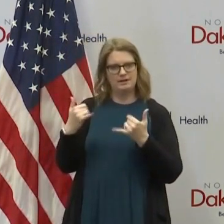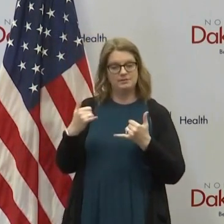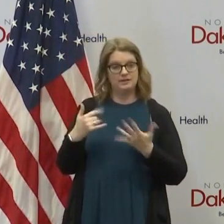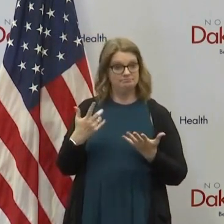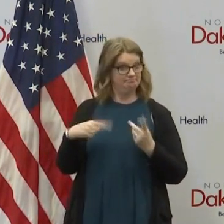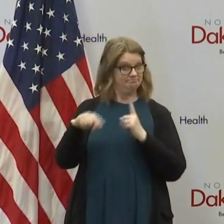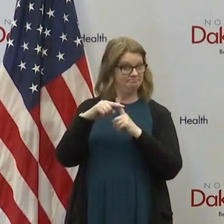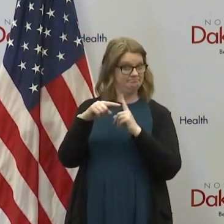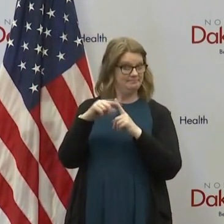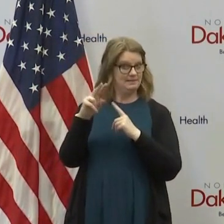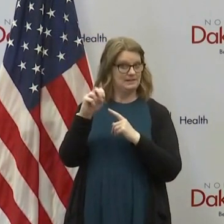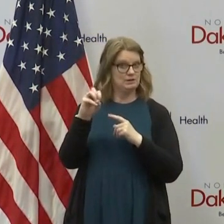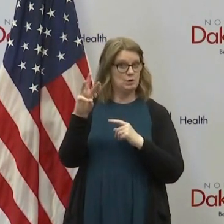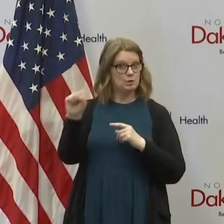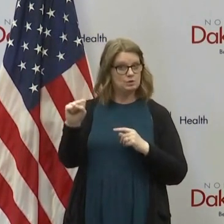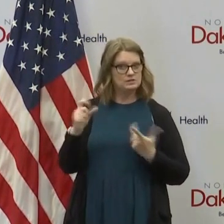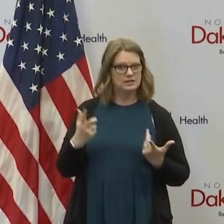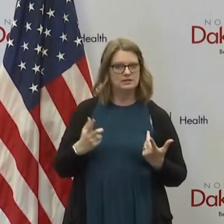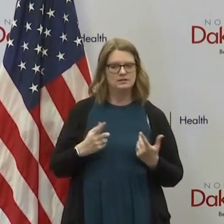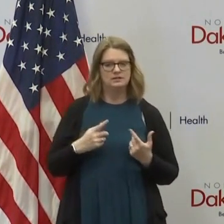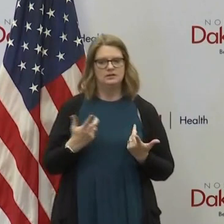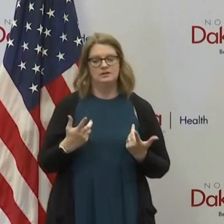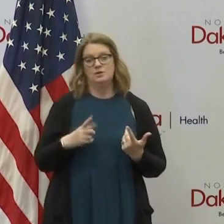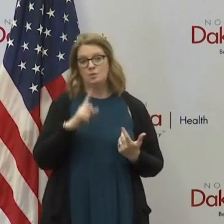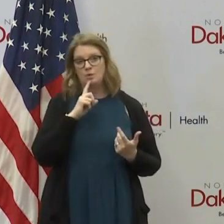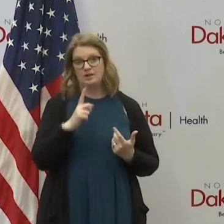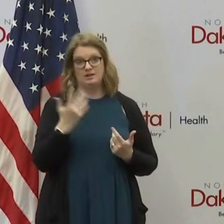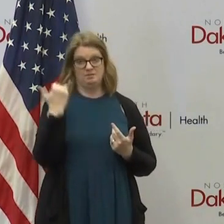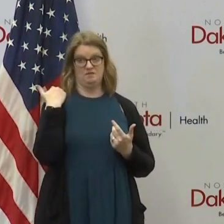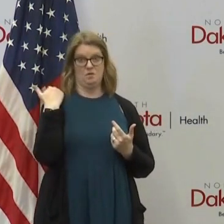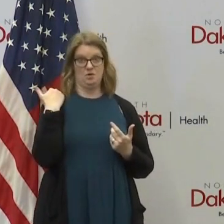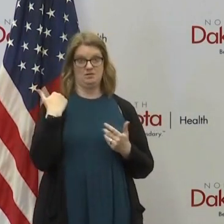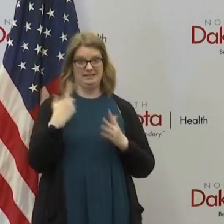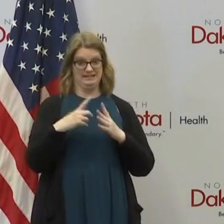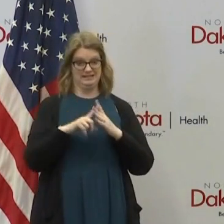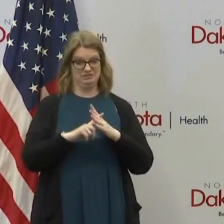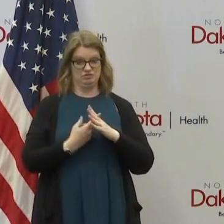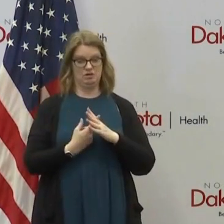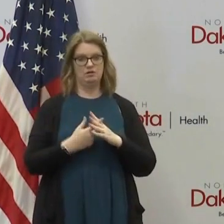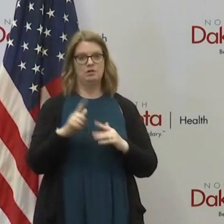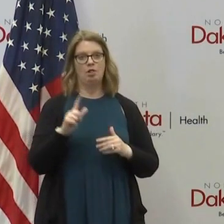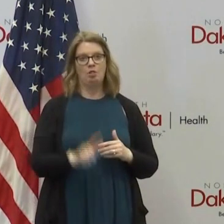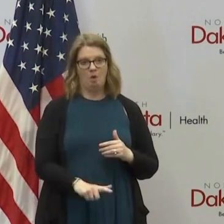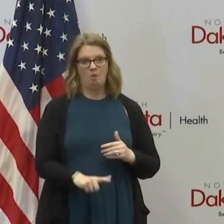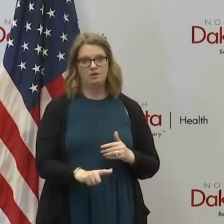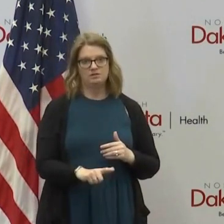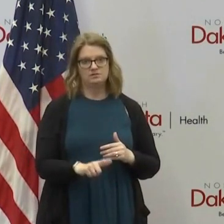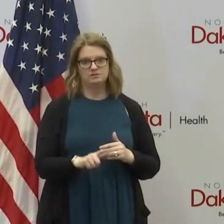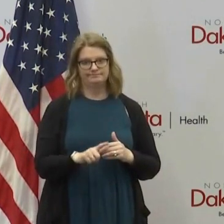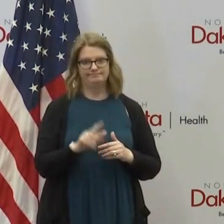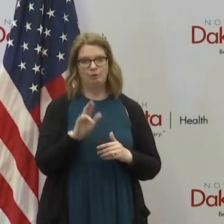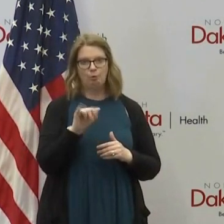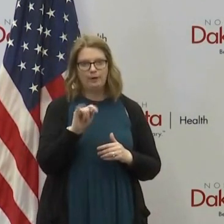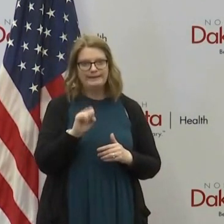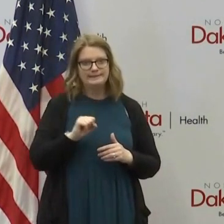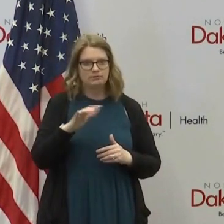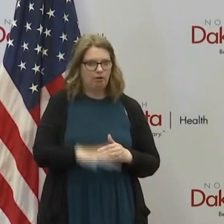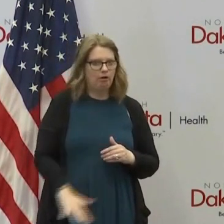good news here. It's never, when we were one of the lowest states in the nation in terms of unemployment, it's never fun to be talking